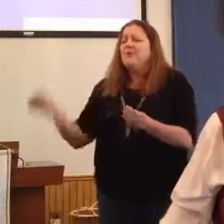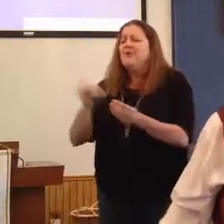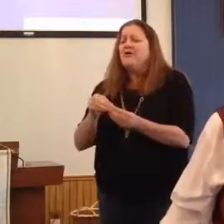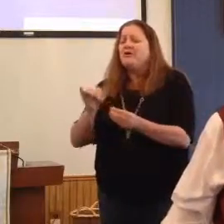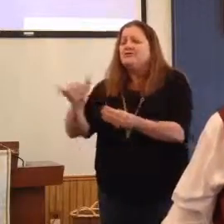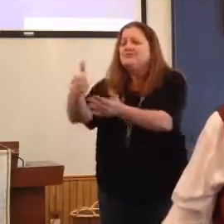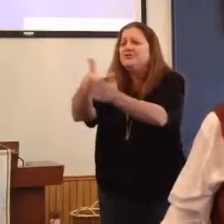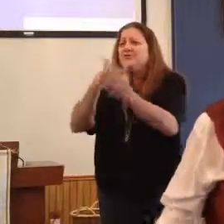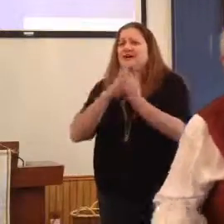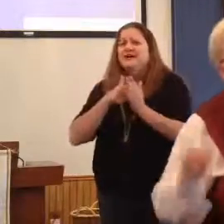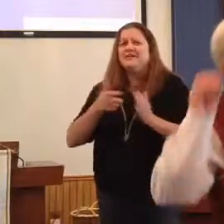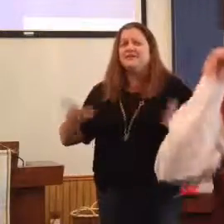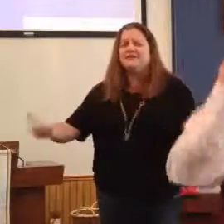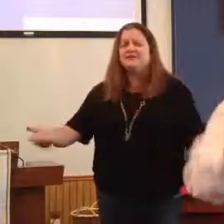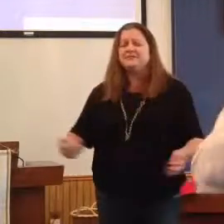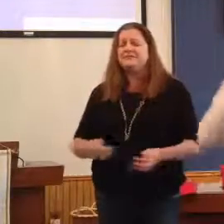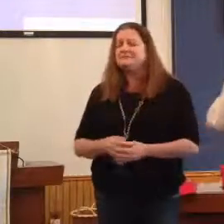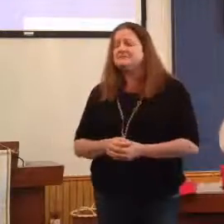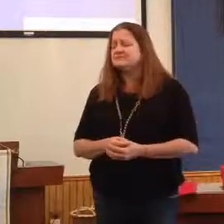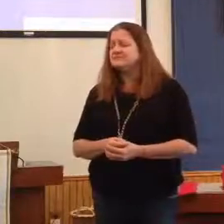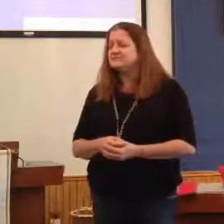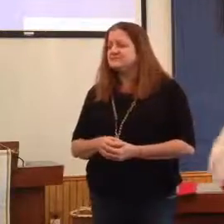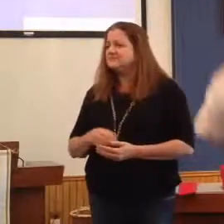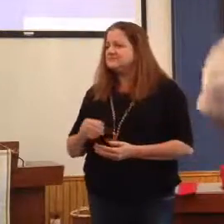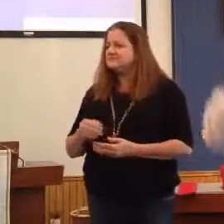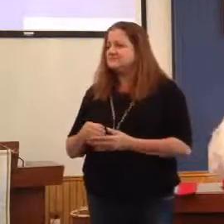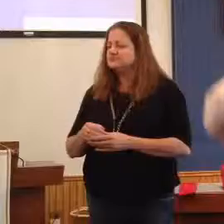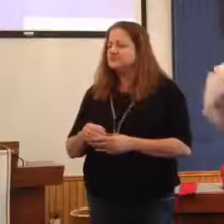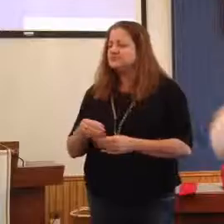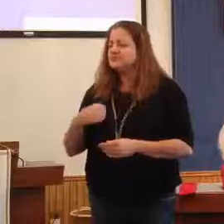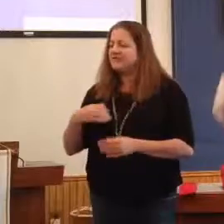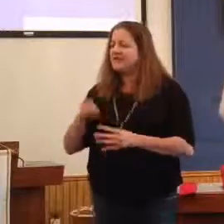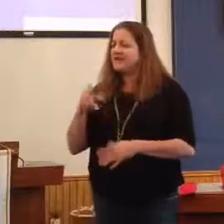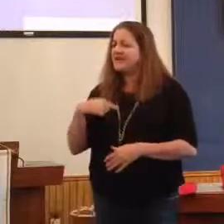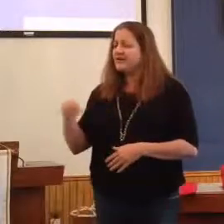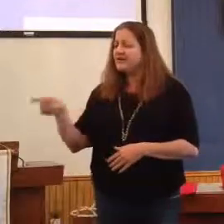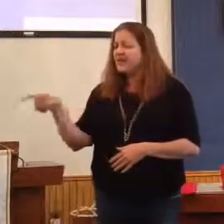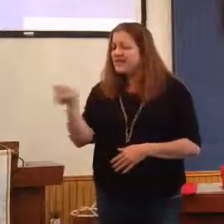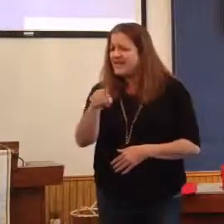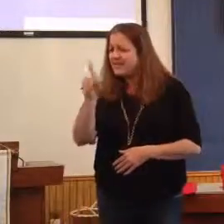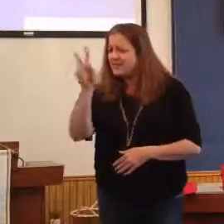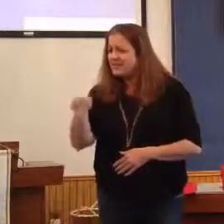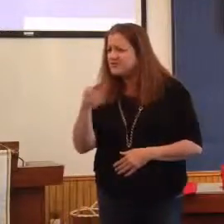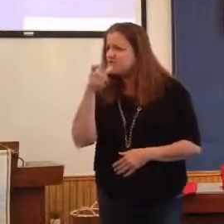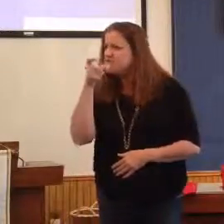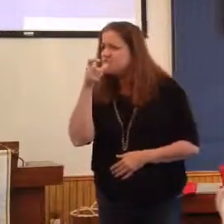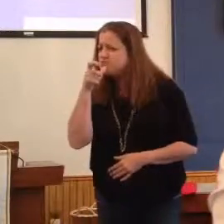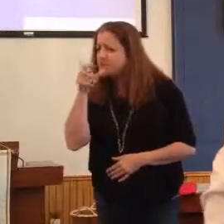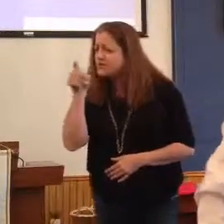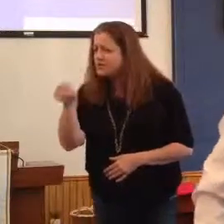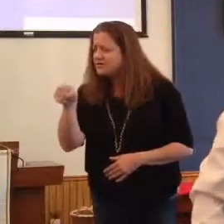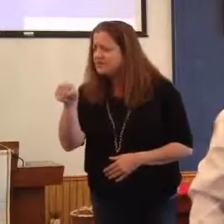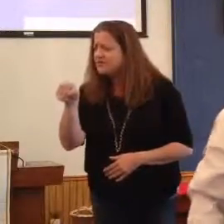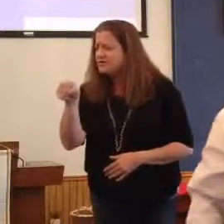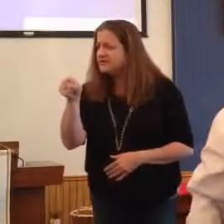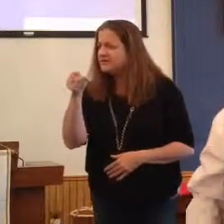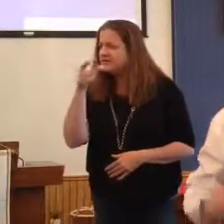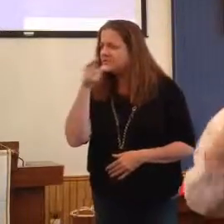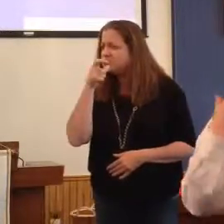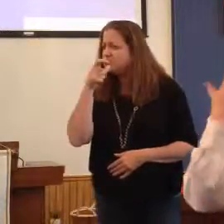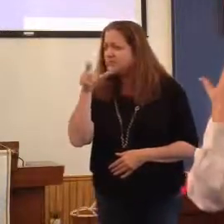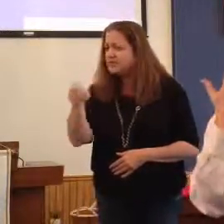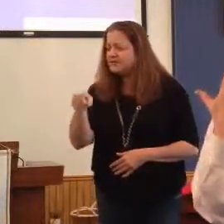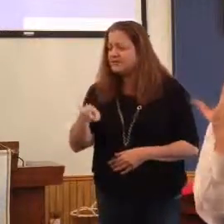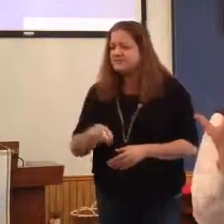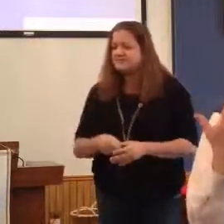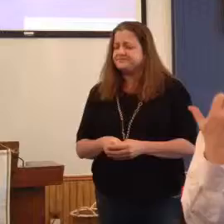required. We need to find out who that person is.